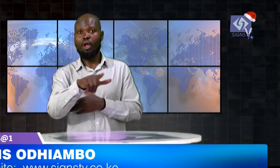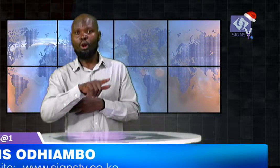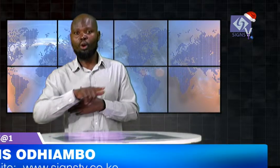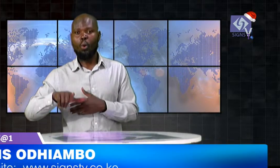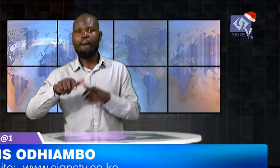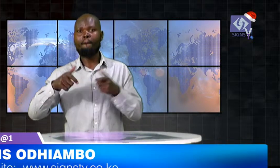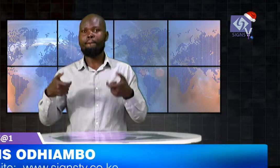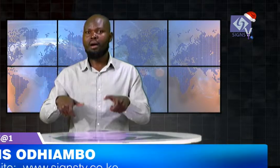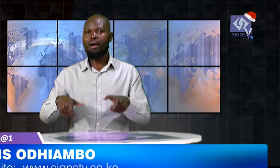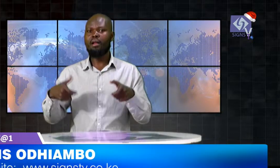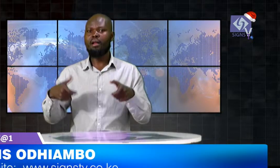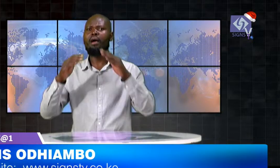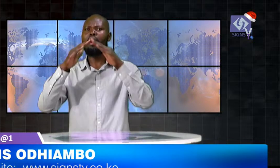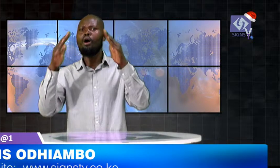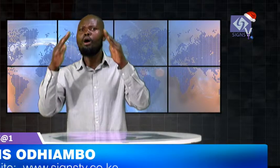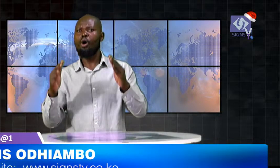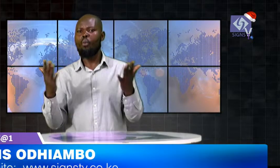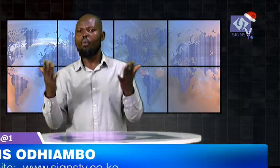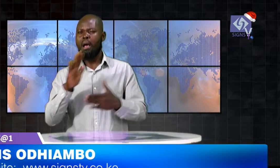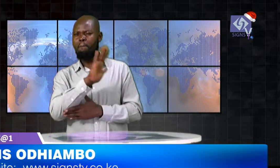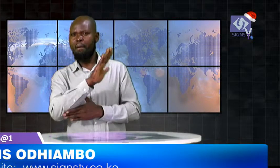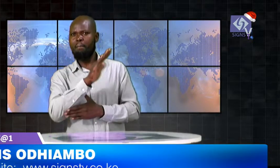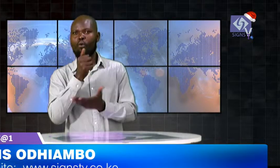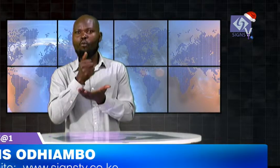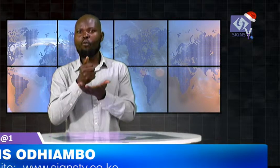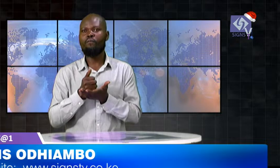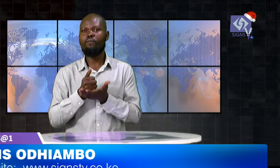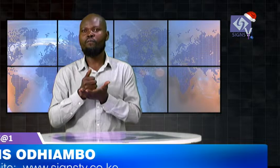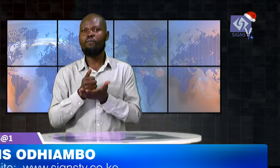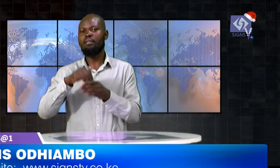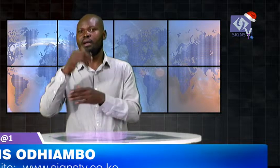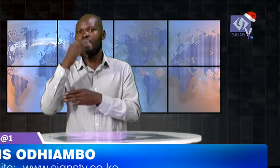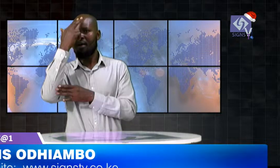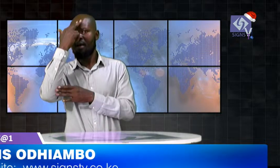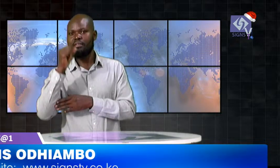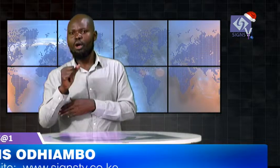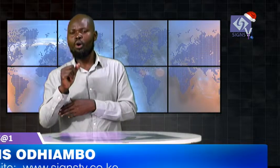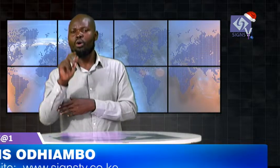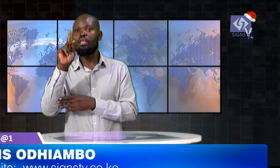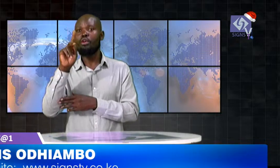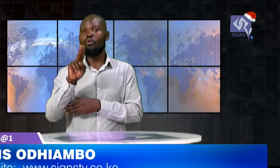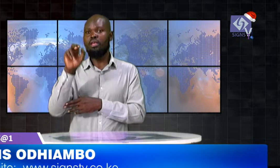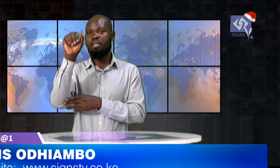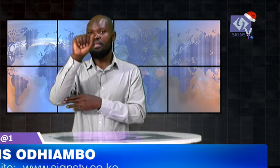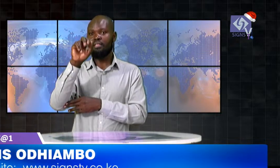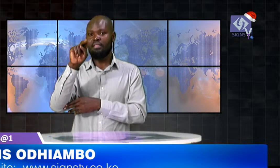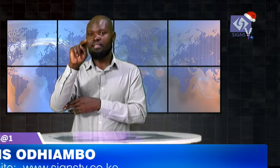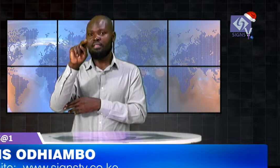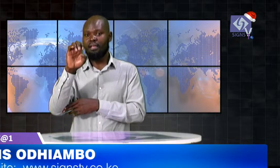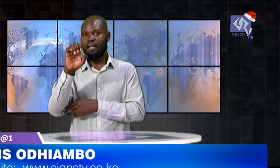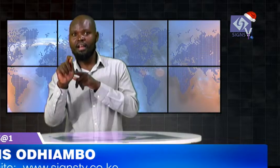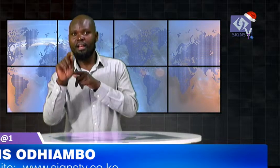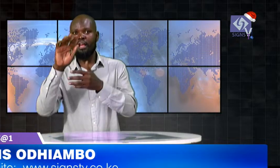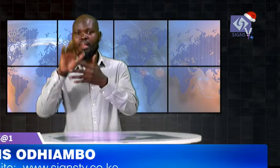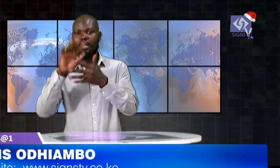Speaking to a local media house at his office in Narok, KUSNET Secretary General James Torome labeled